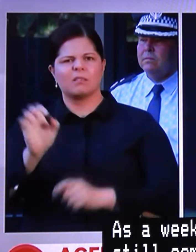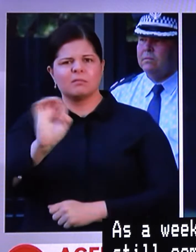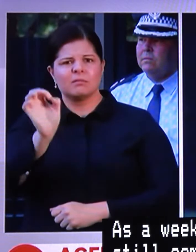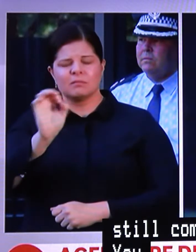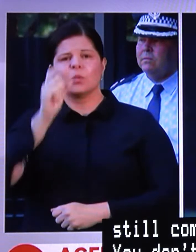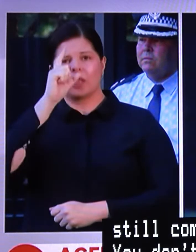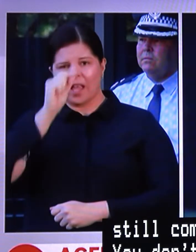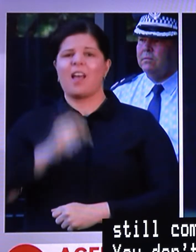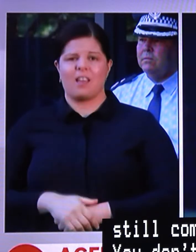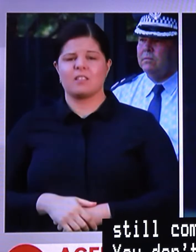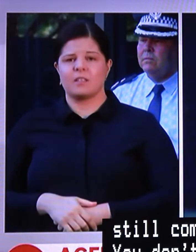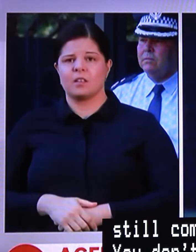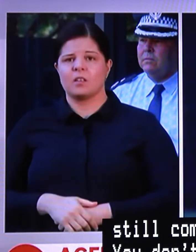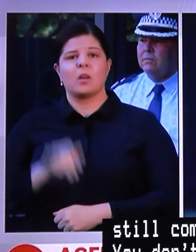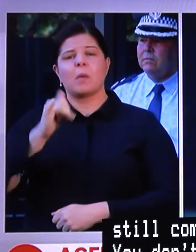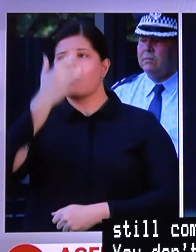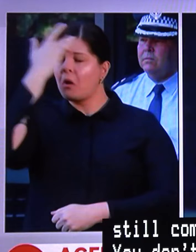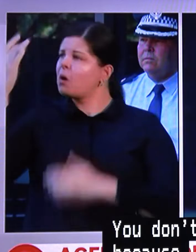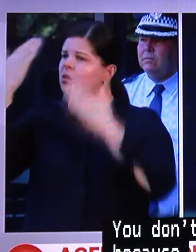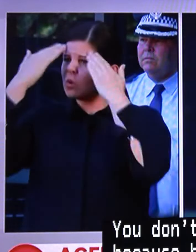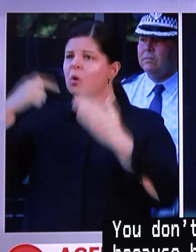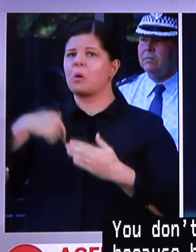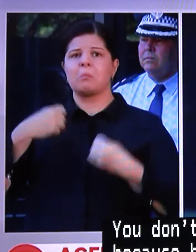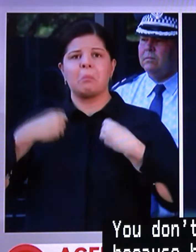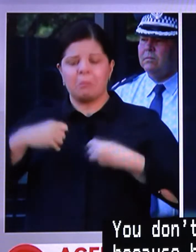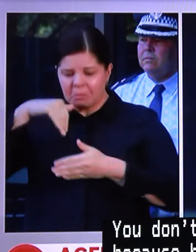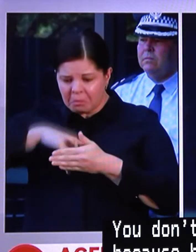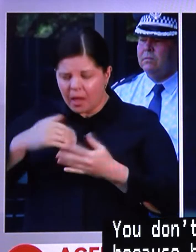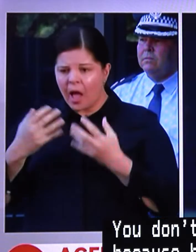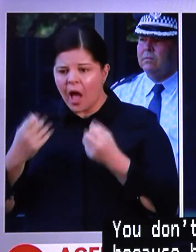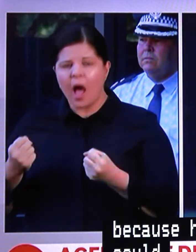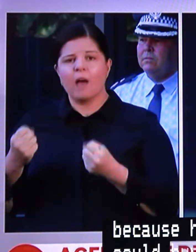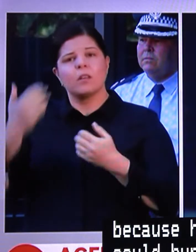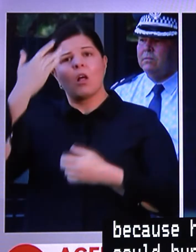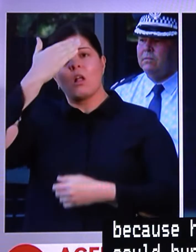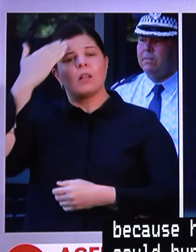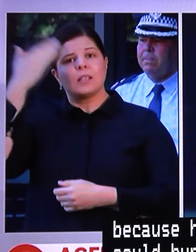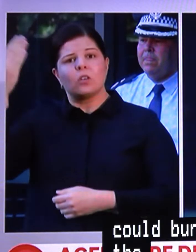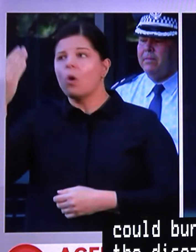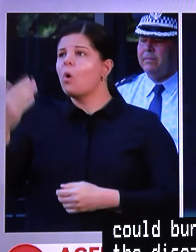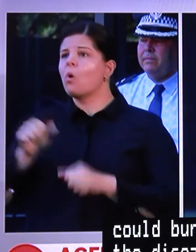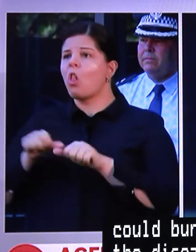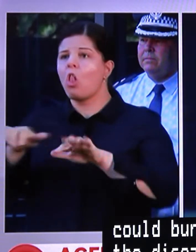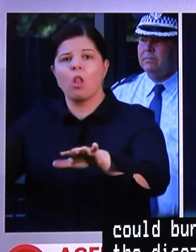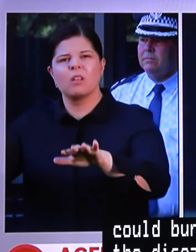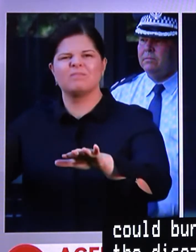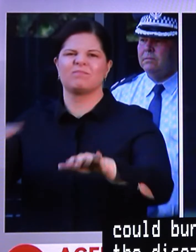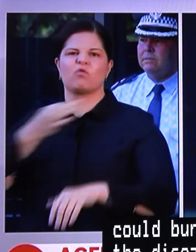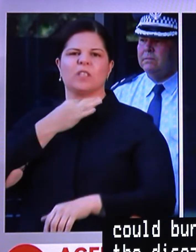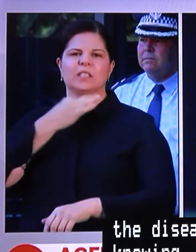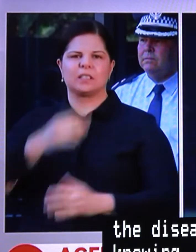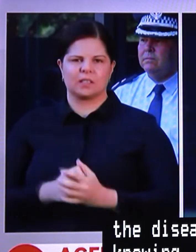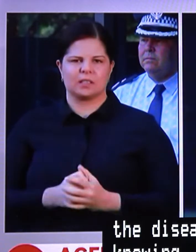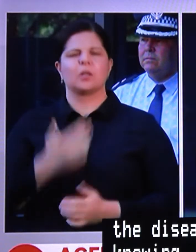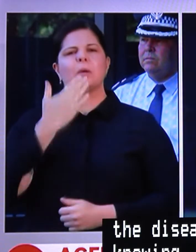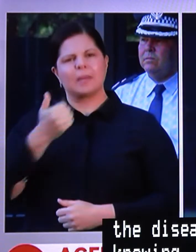crucial. You could be unintentionally passing on the disease to others without even knowing it. So please make sure you come forward and get tested. And of course, from